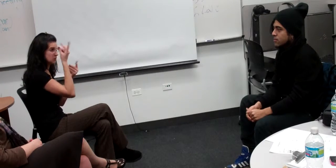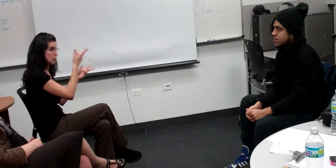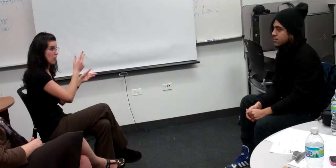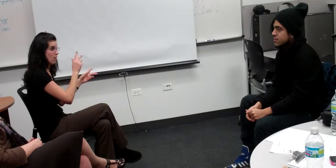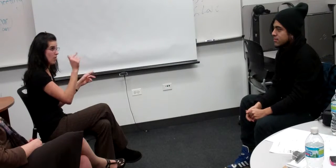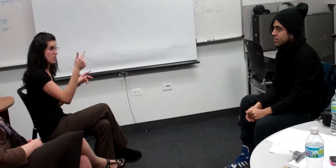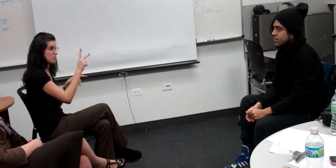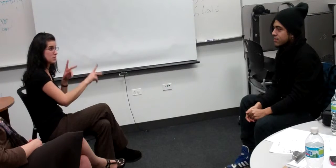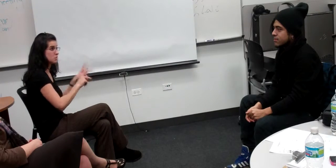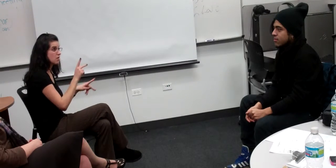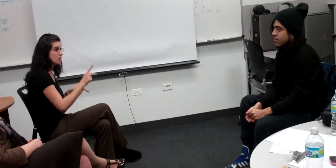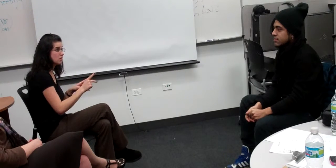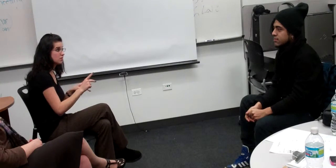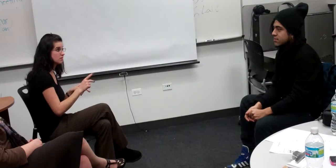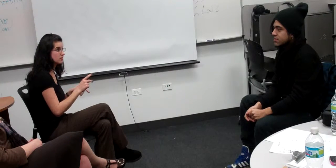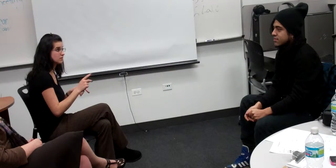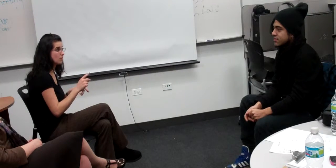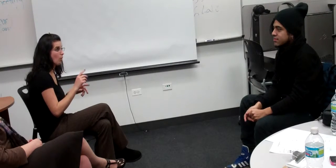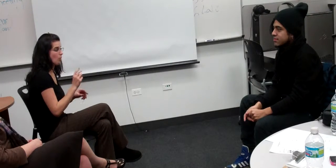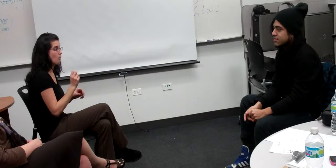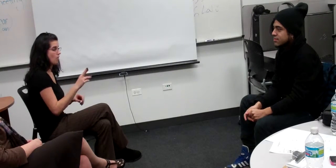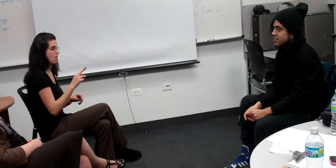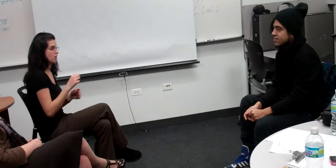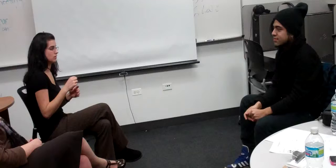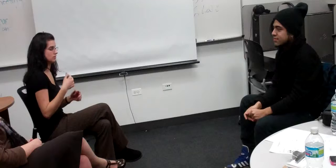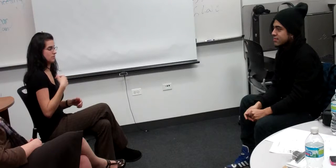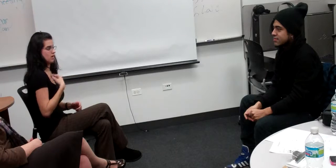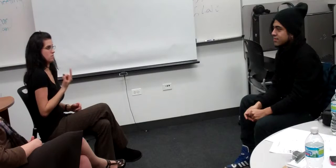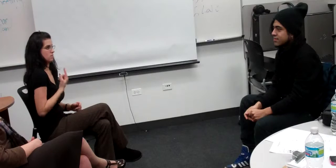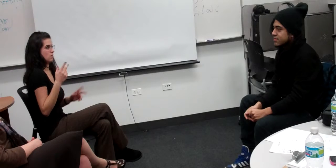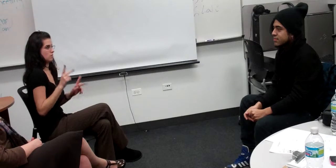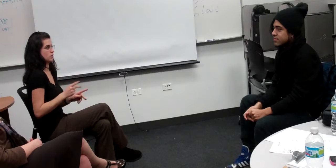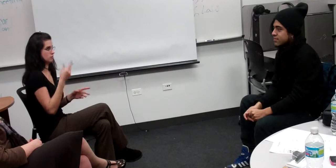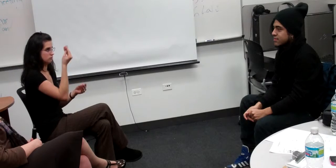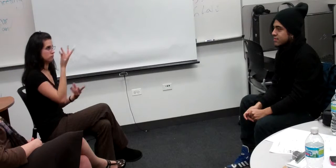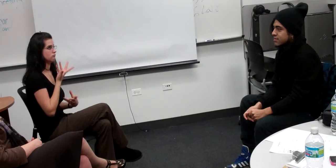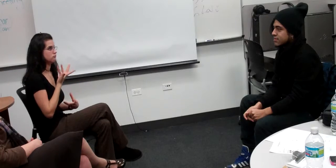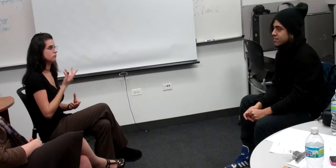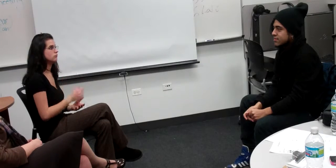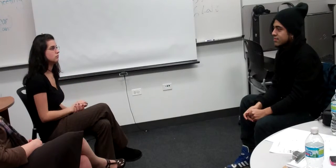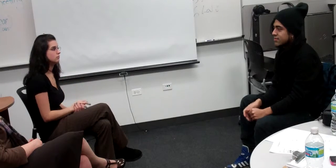I